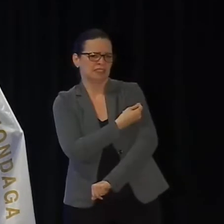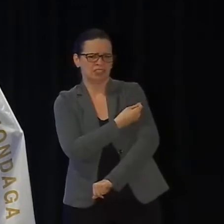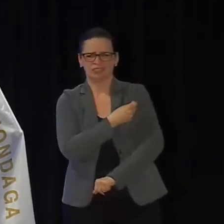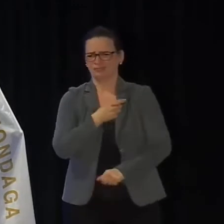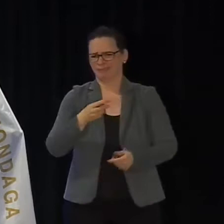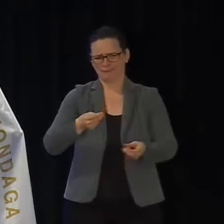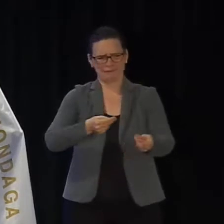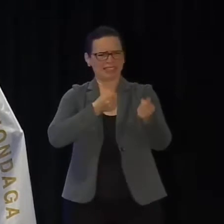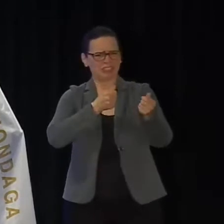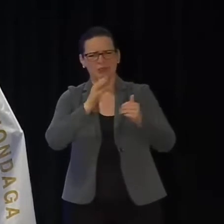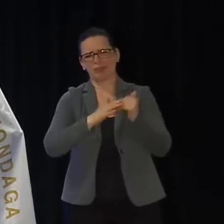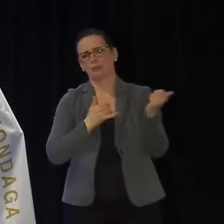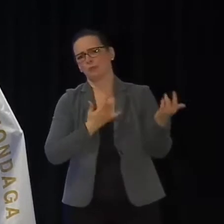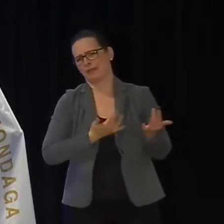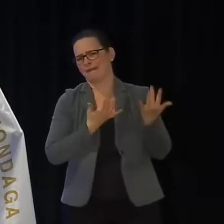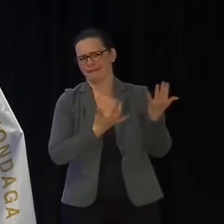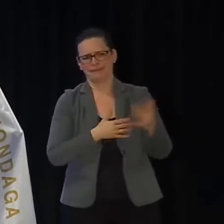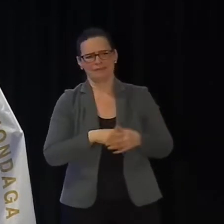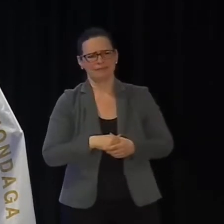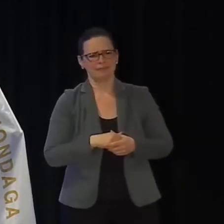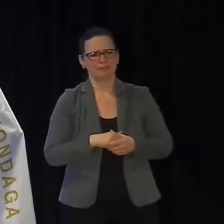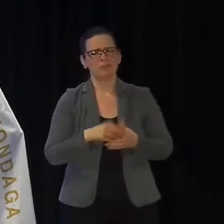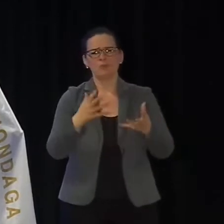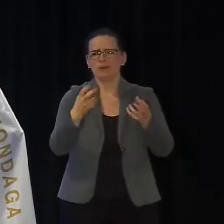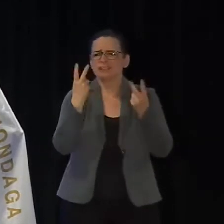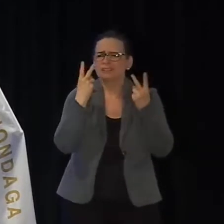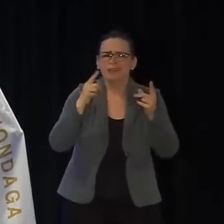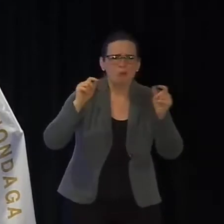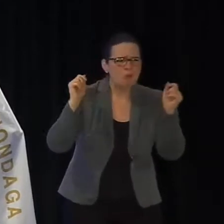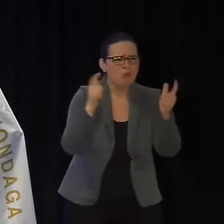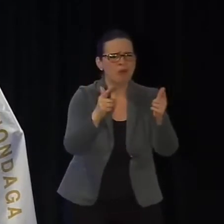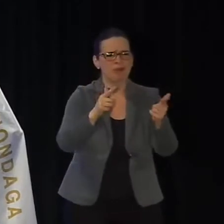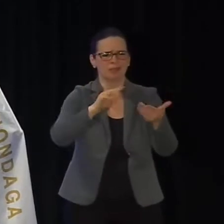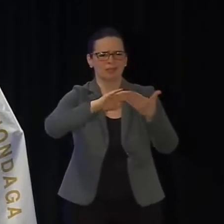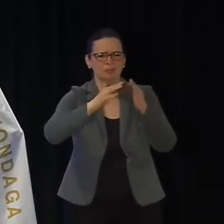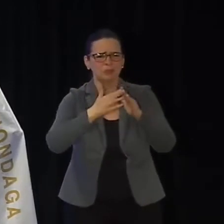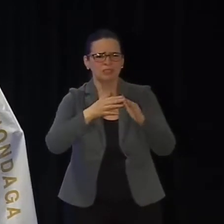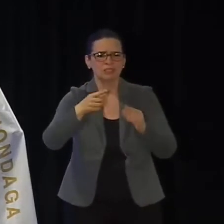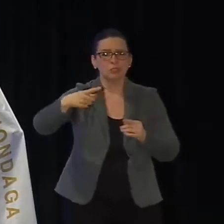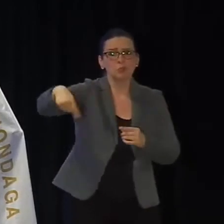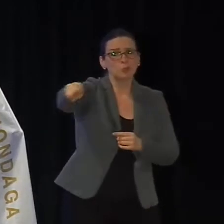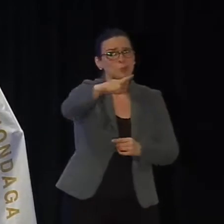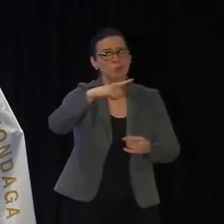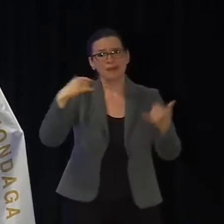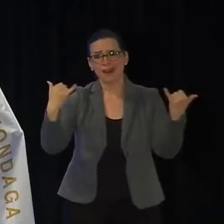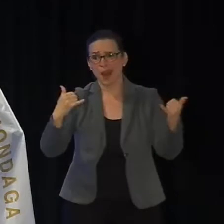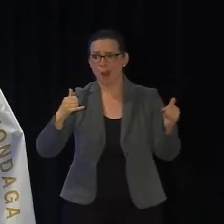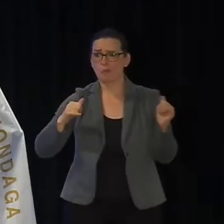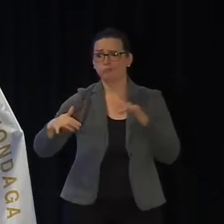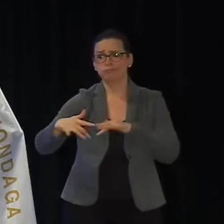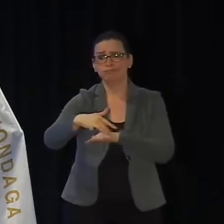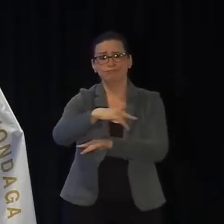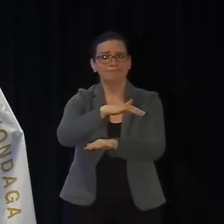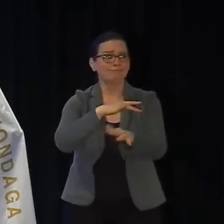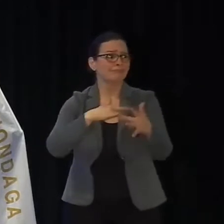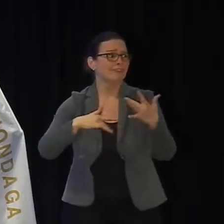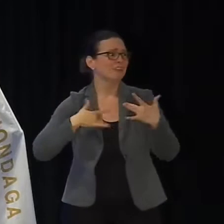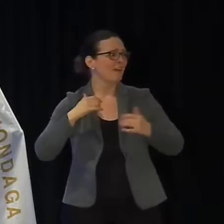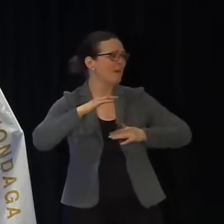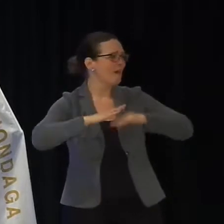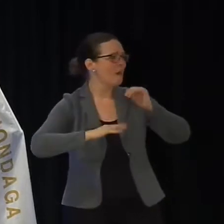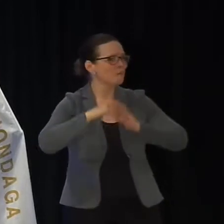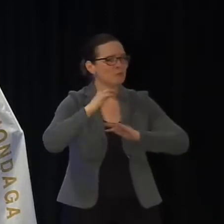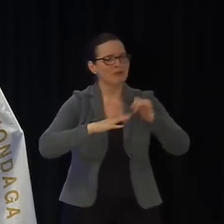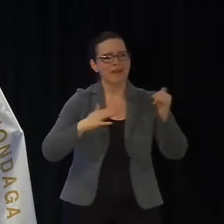the right thing. A little more social group. You've been out there, a little more COVID active cases in this demographic,